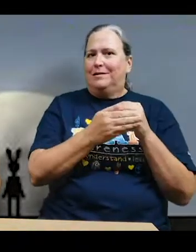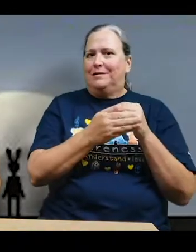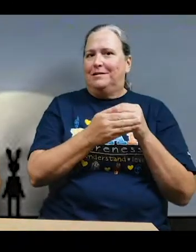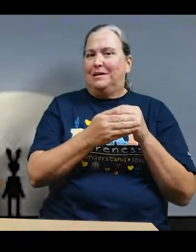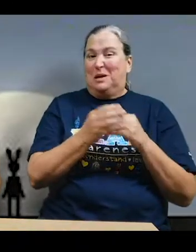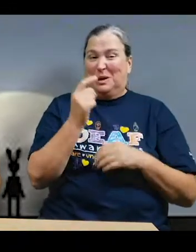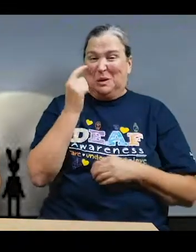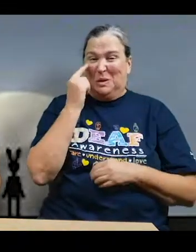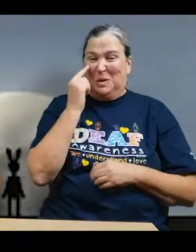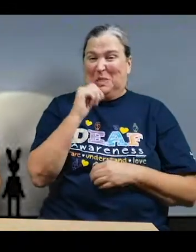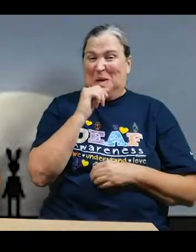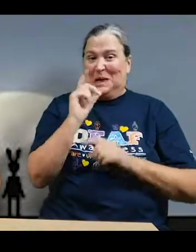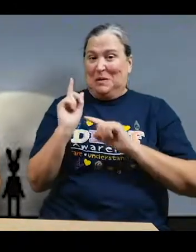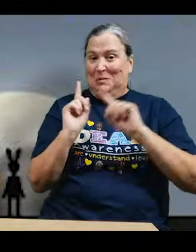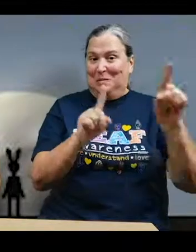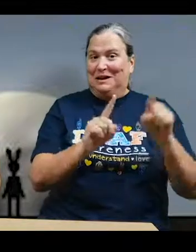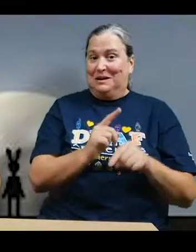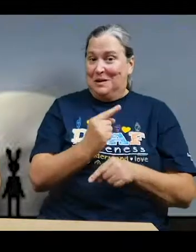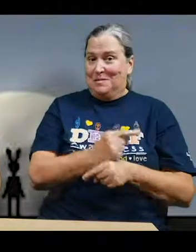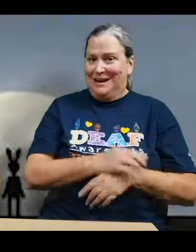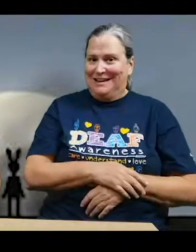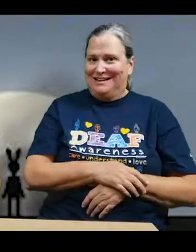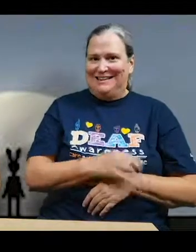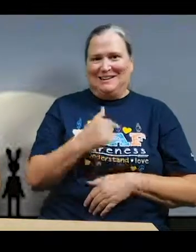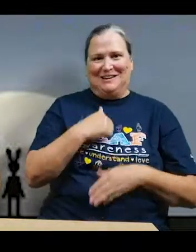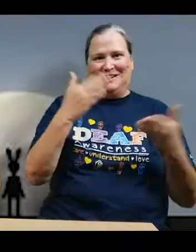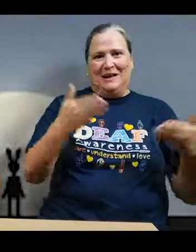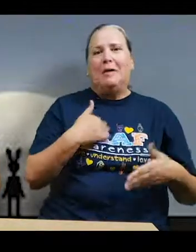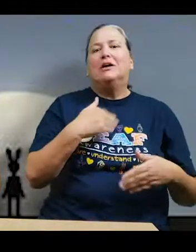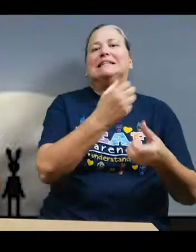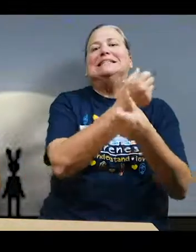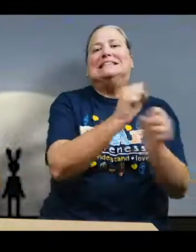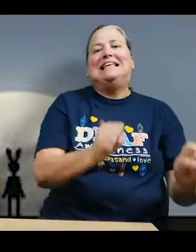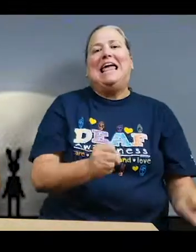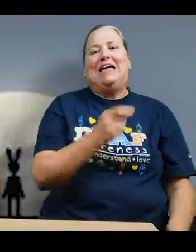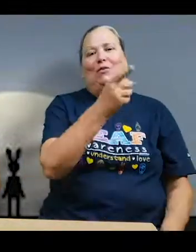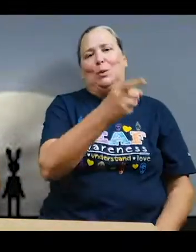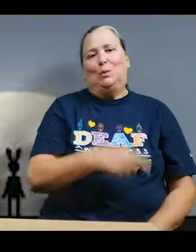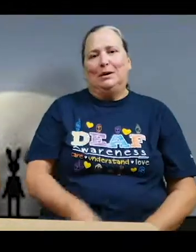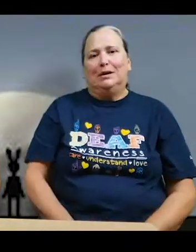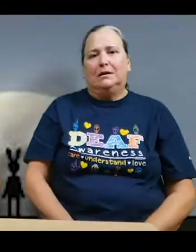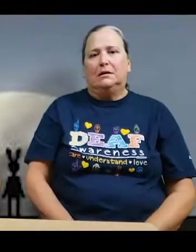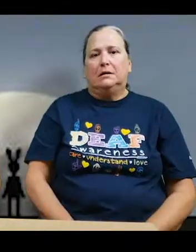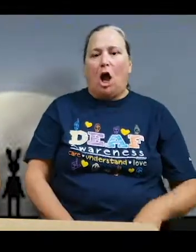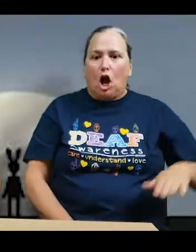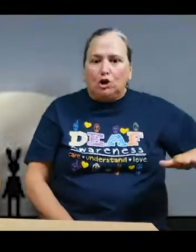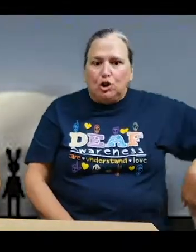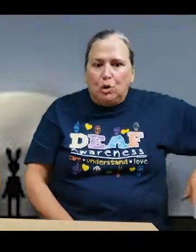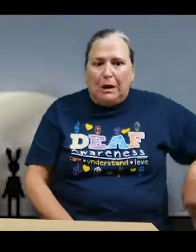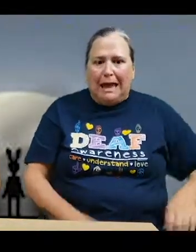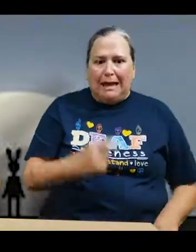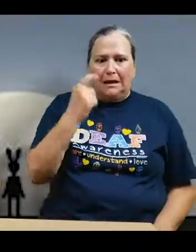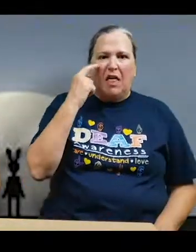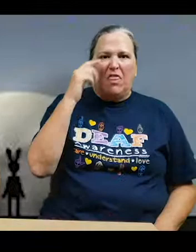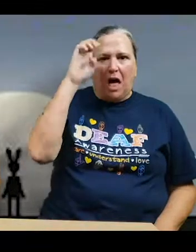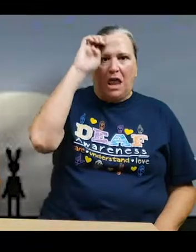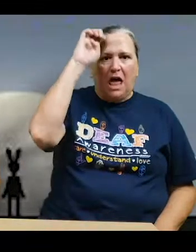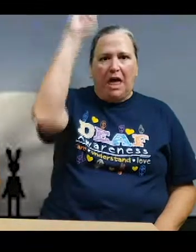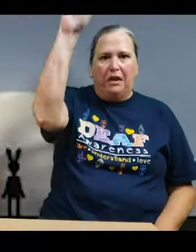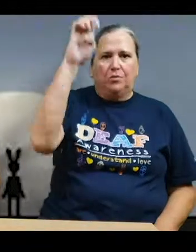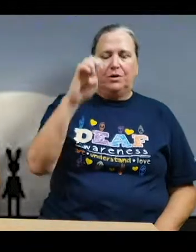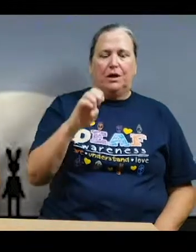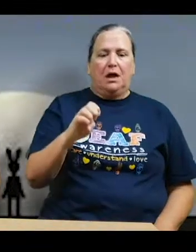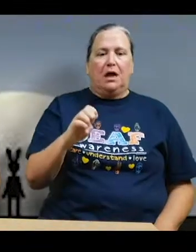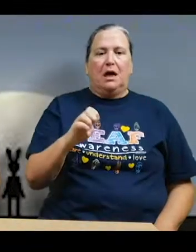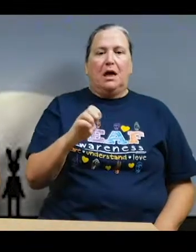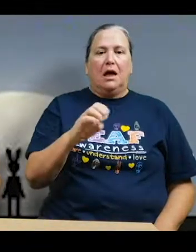come back, but here I am. I come to save you." Too late, thought Edward, as Bryce climbed